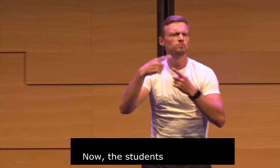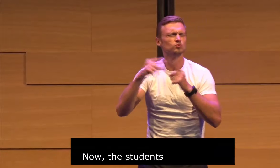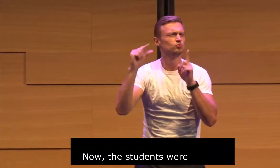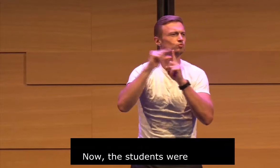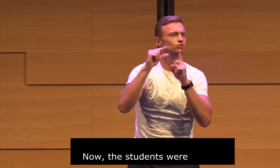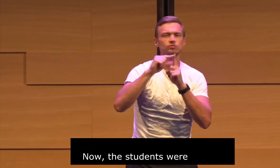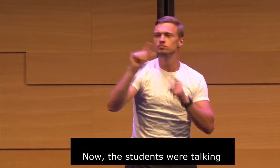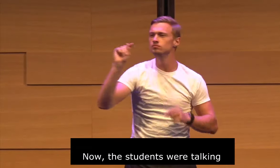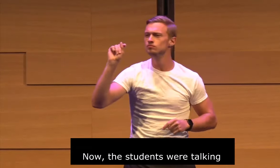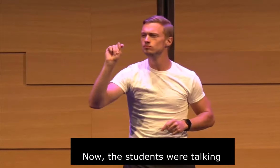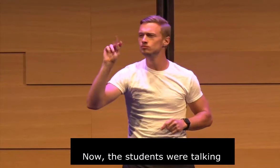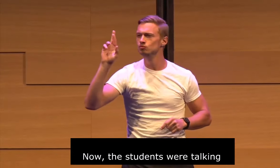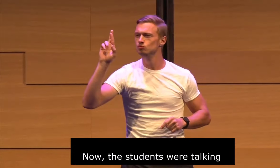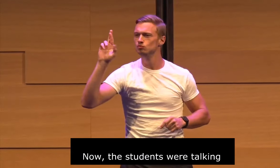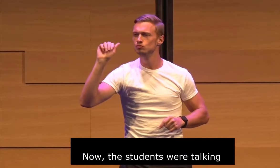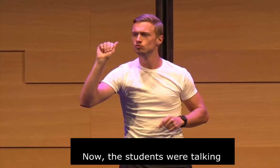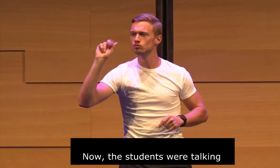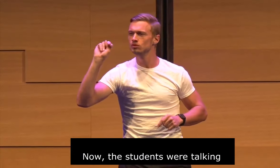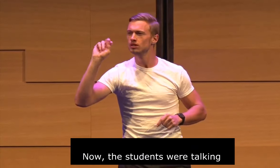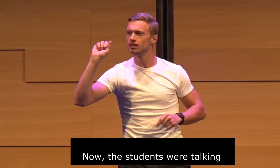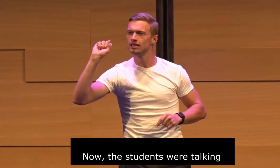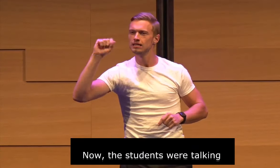Now the students were talking about the word